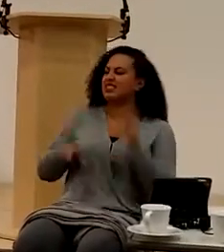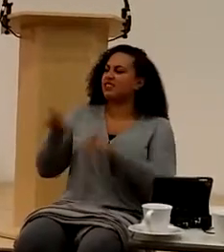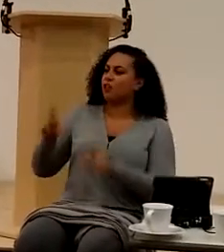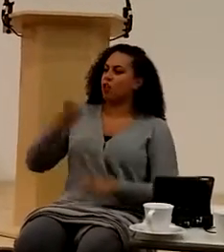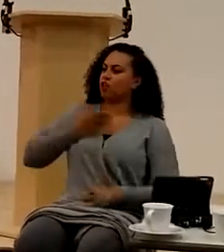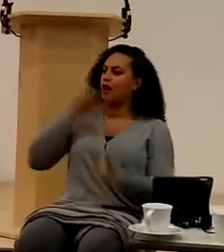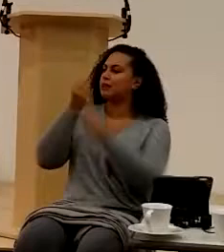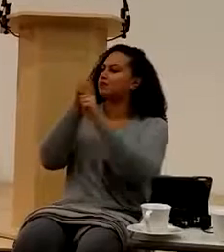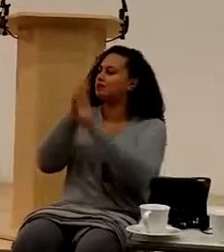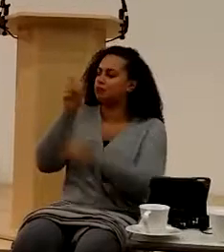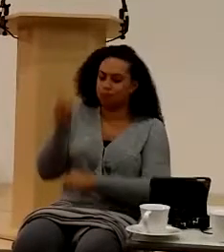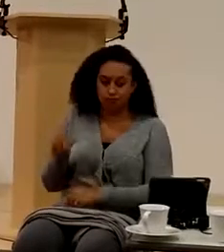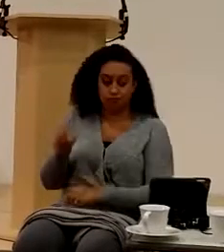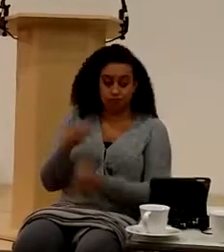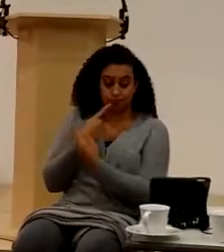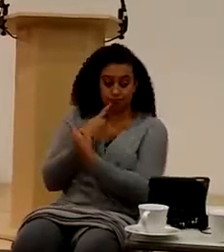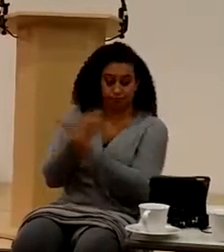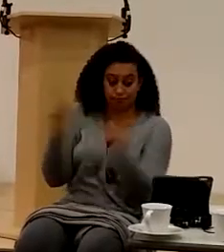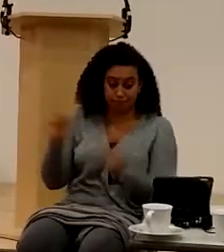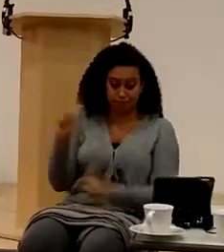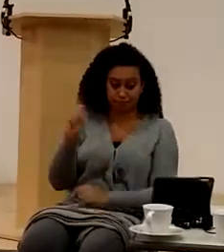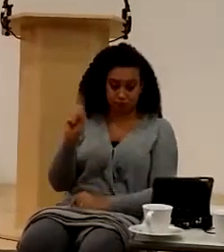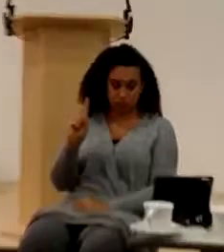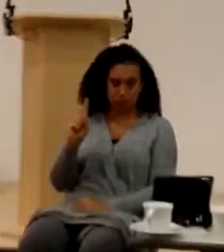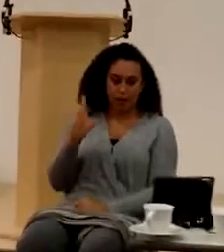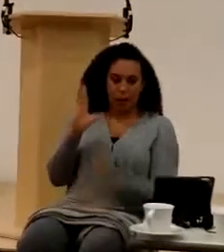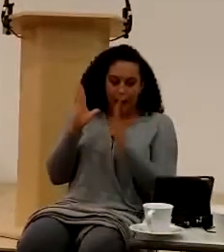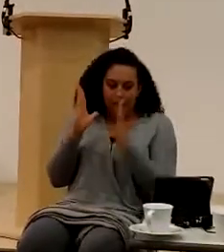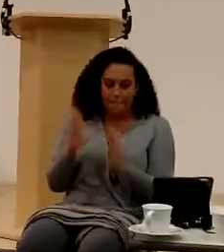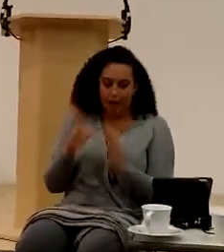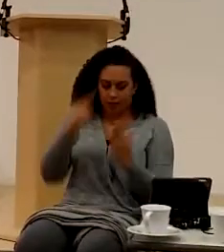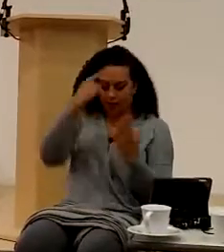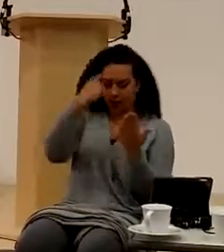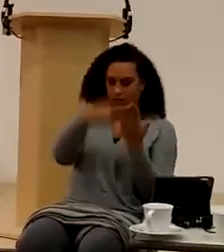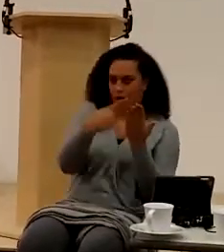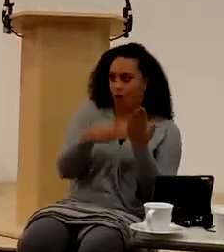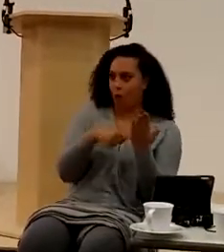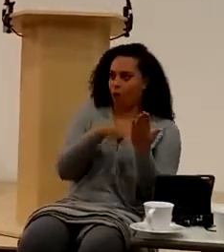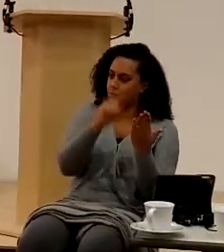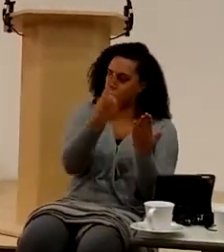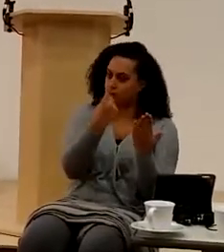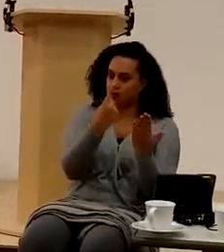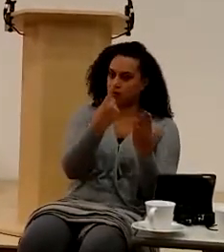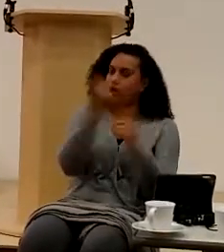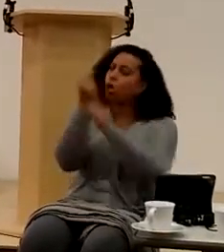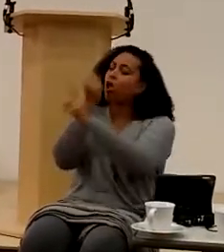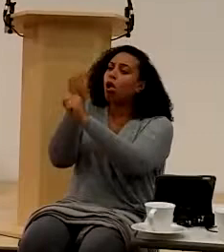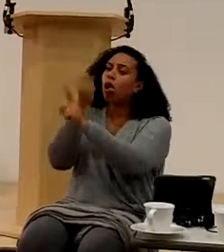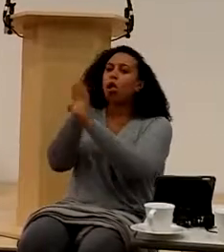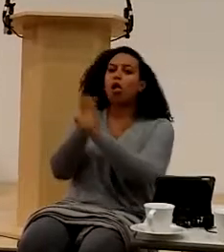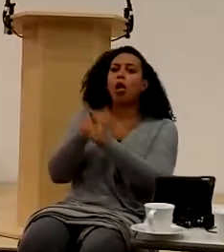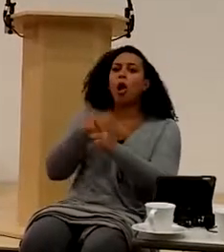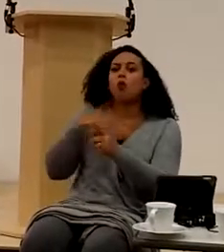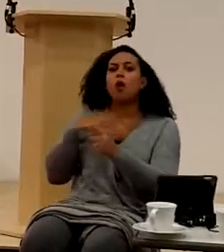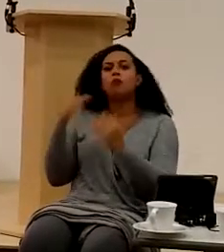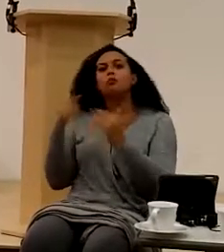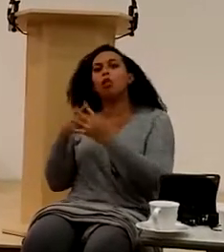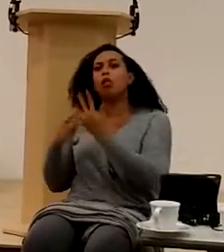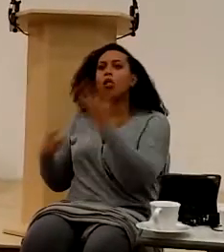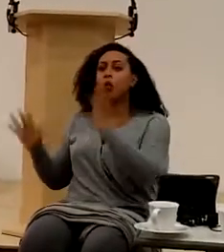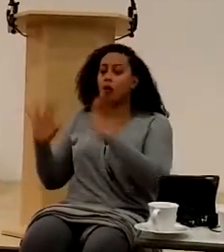characteristics of the individual rather than the nature of